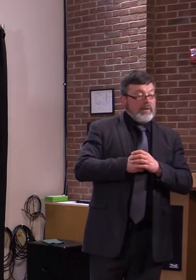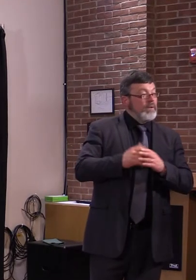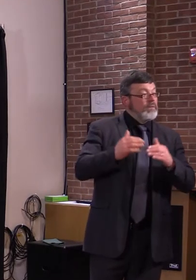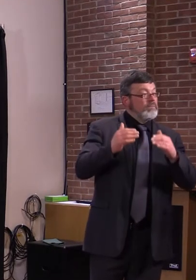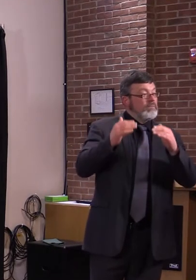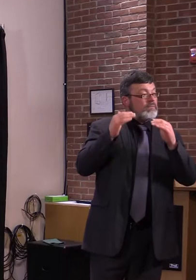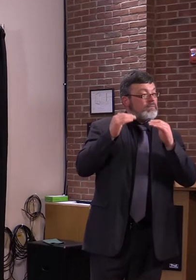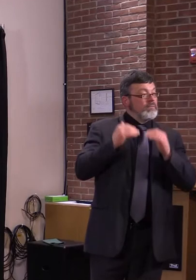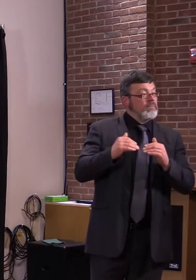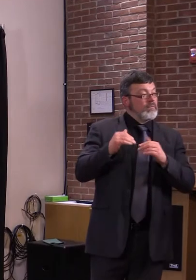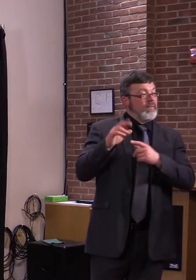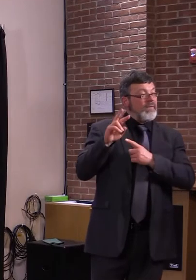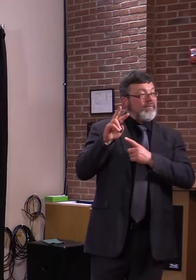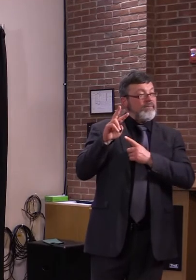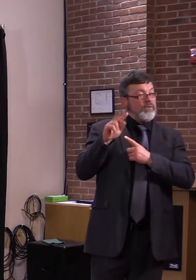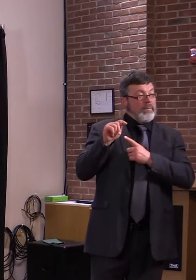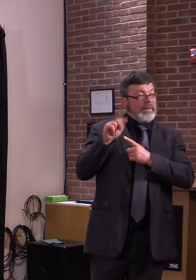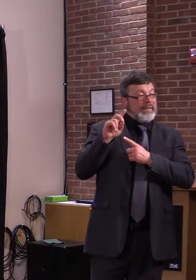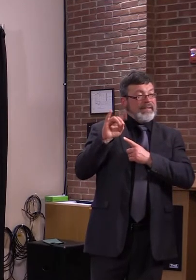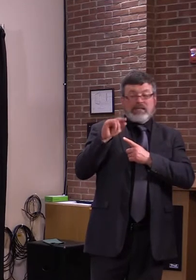Aaron Patanko, BT Digger.